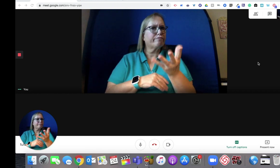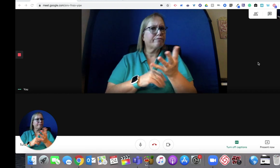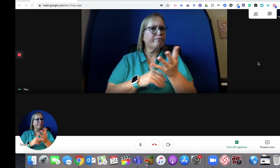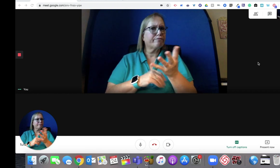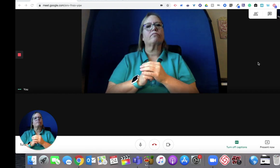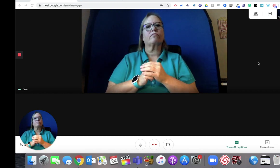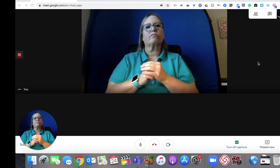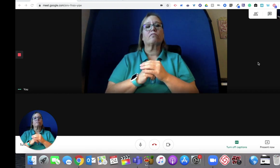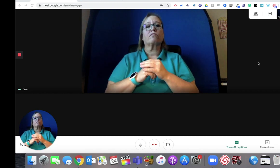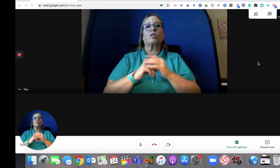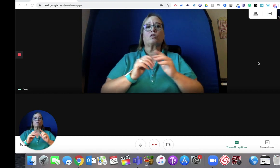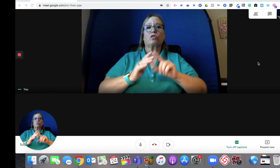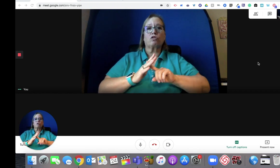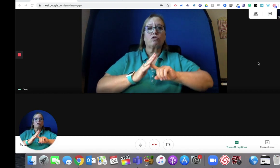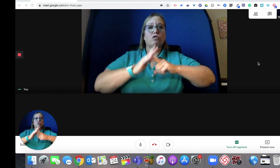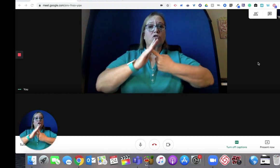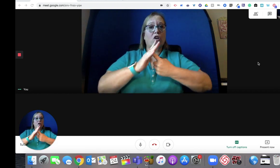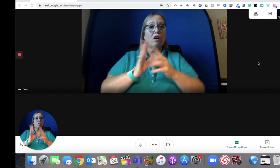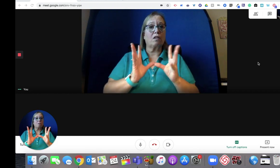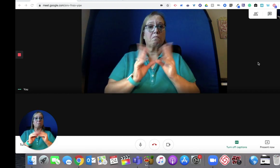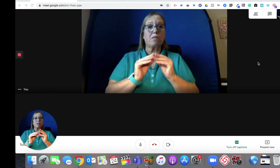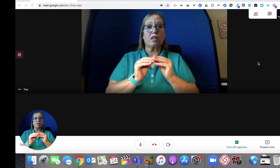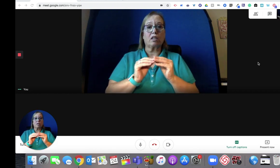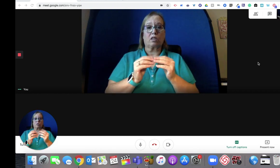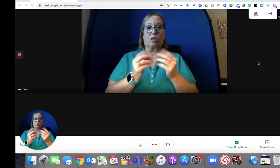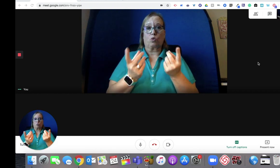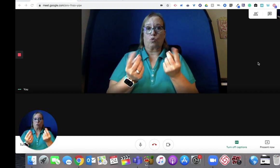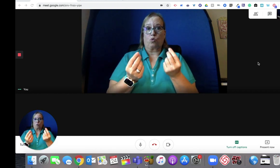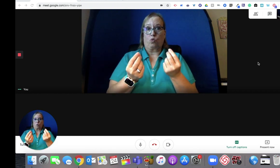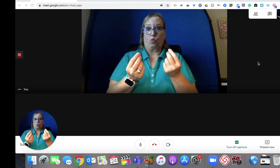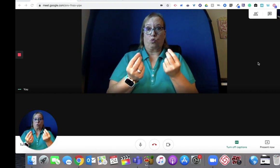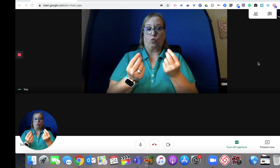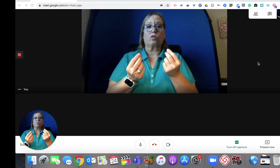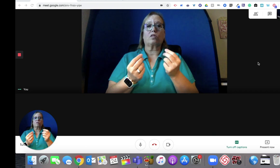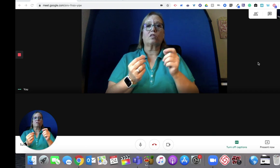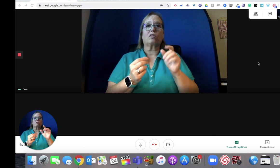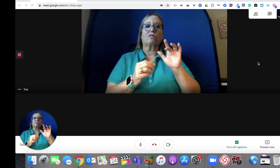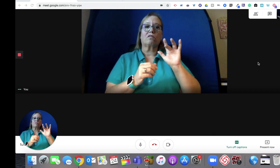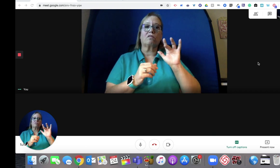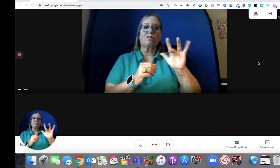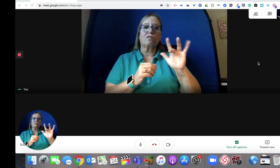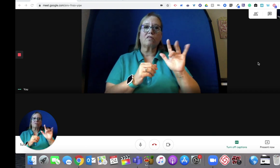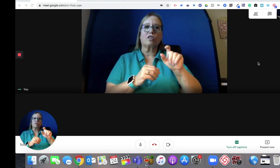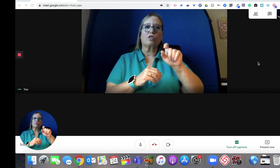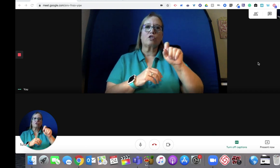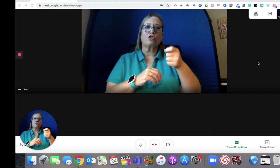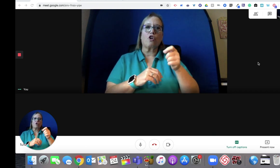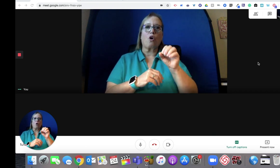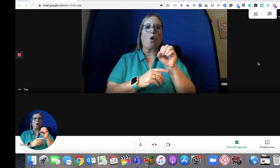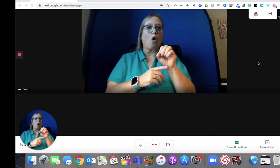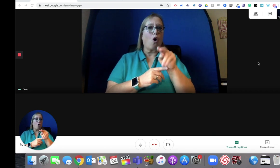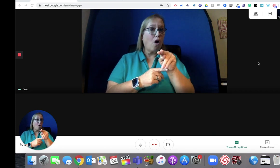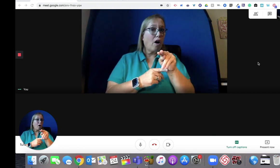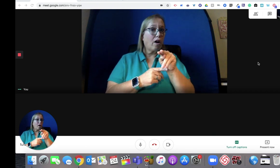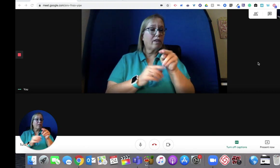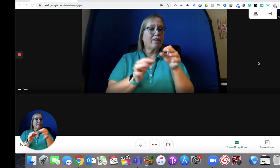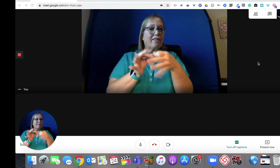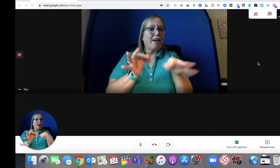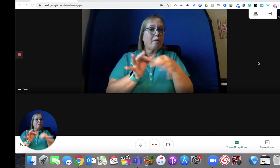noticed that I forgot to let you guys know, when we start the meeting, it's important to turn on the